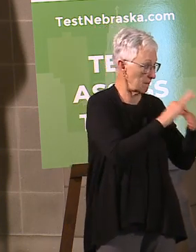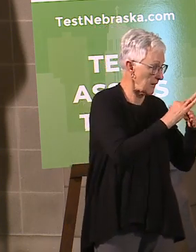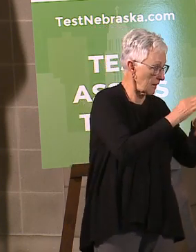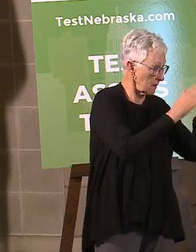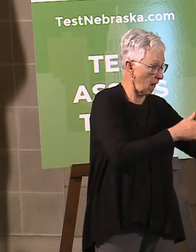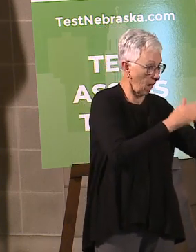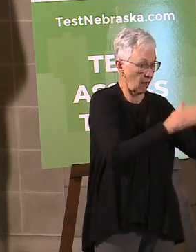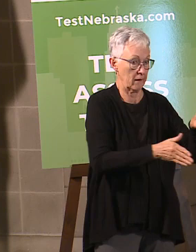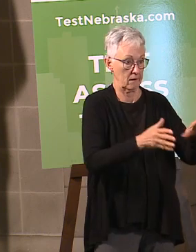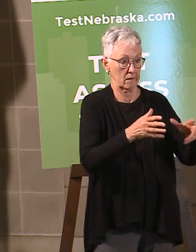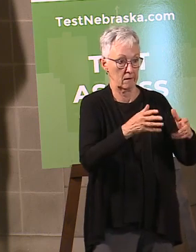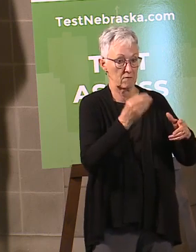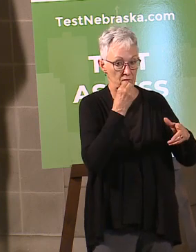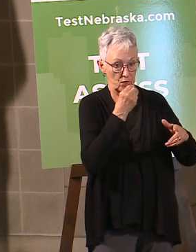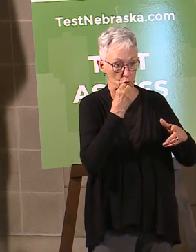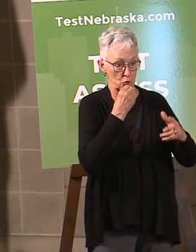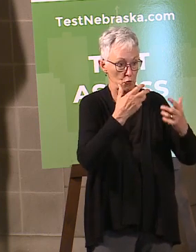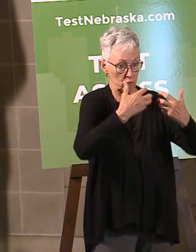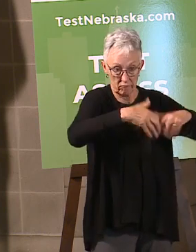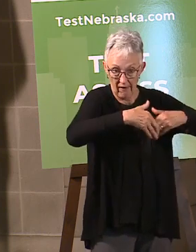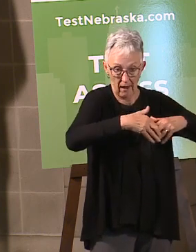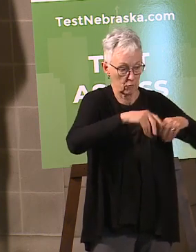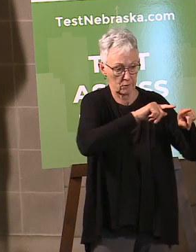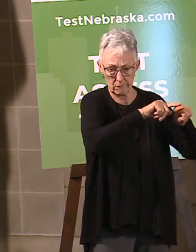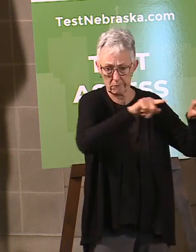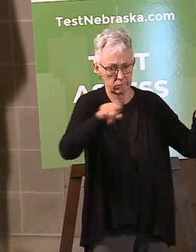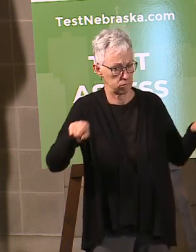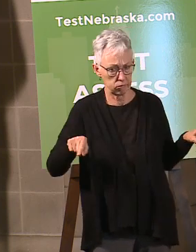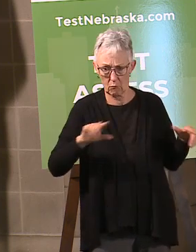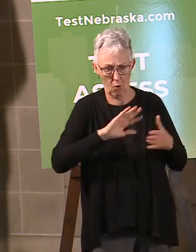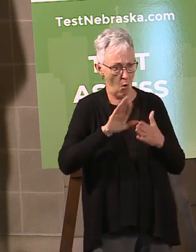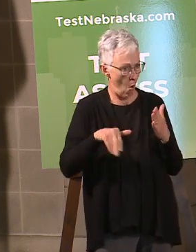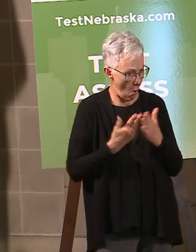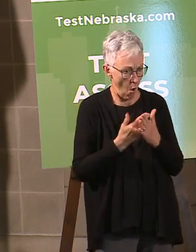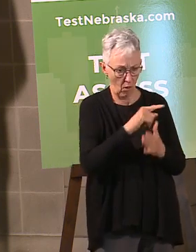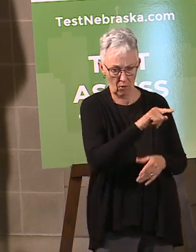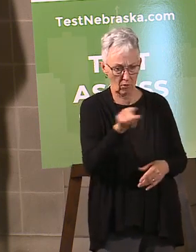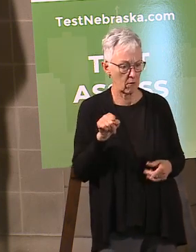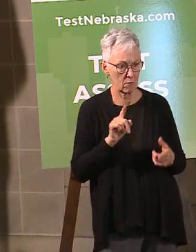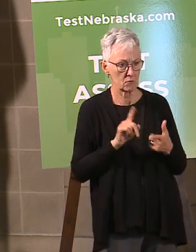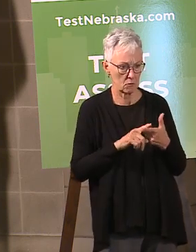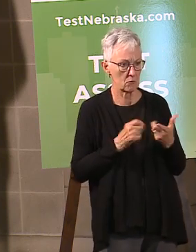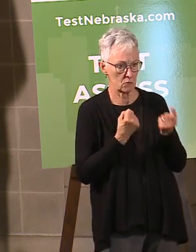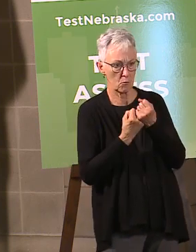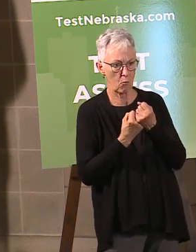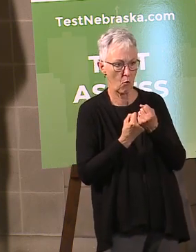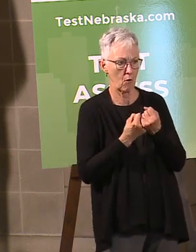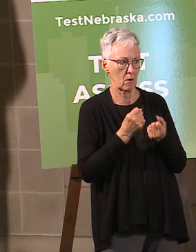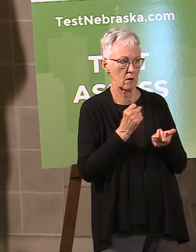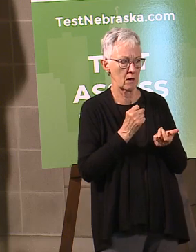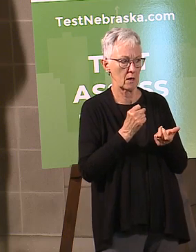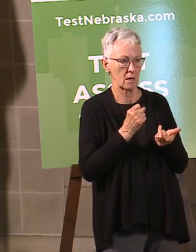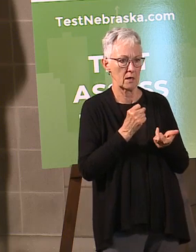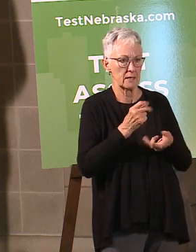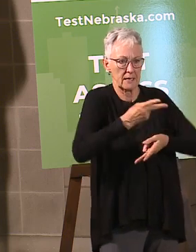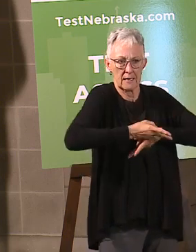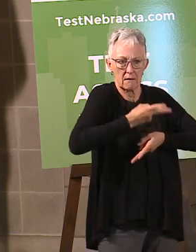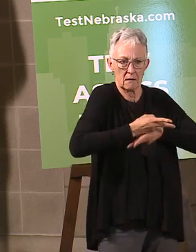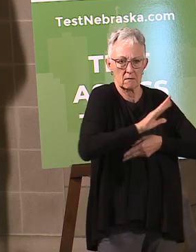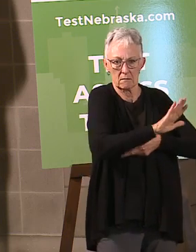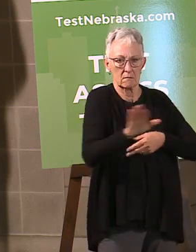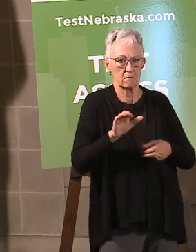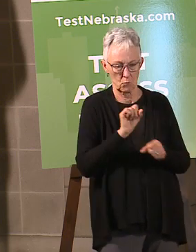best practices. For example, UNMC's Global Center for Health